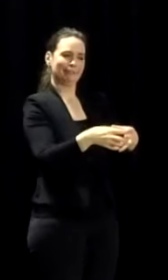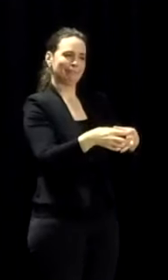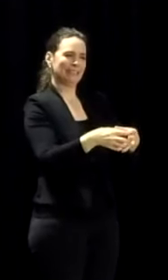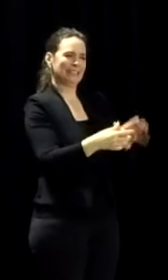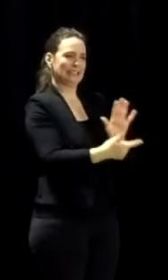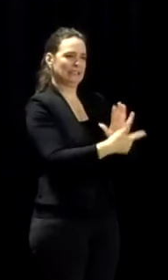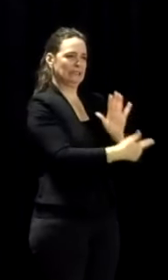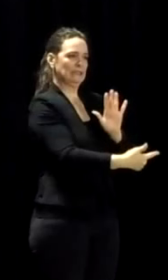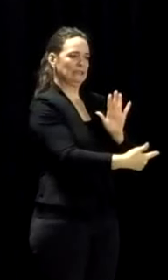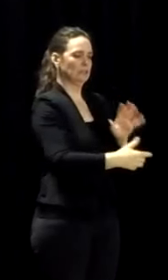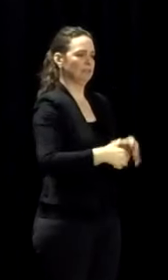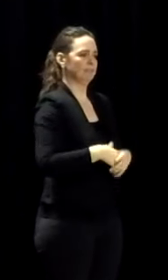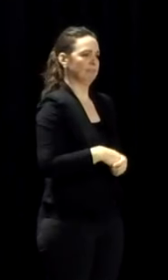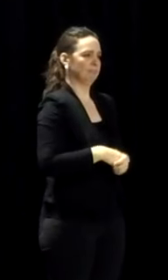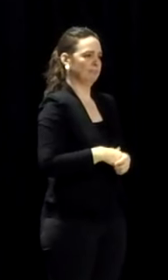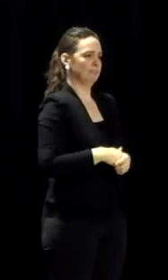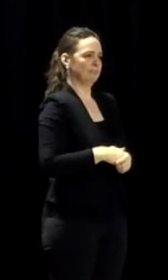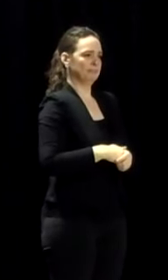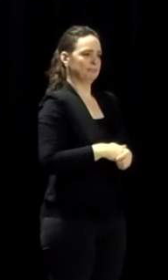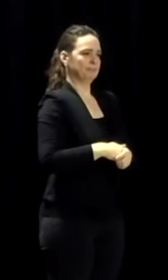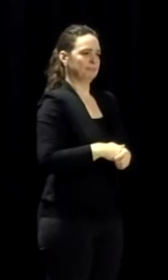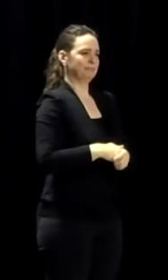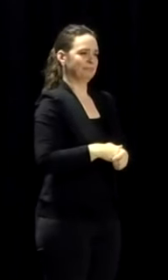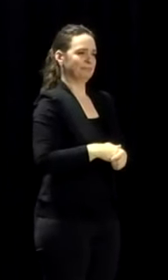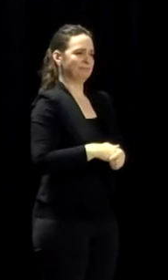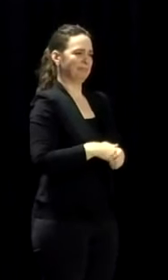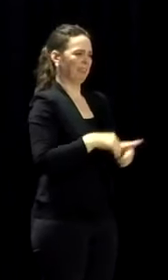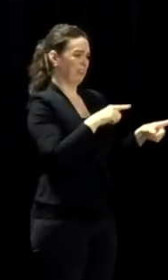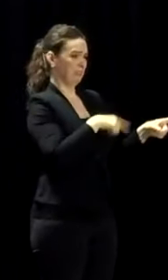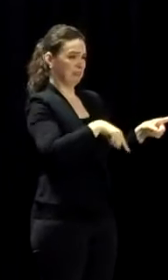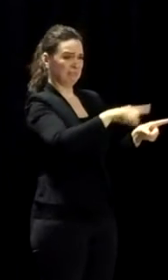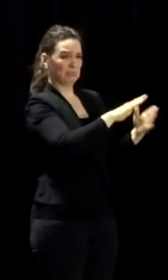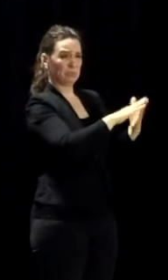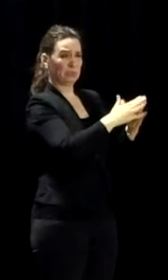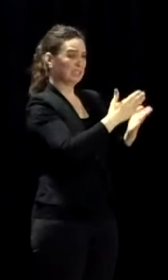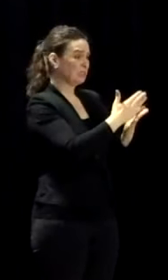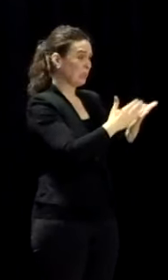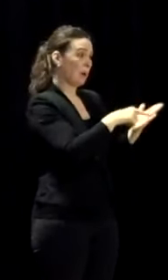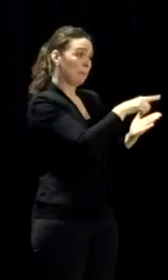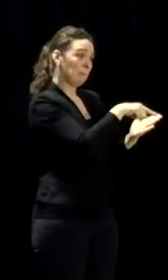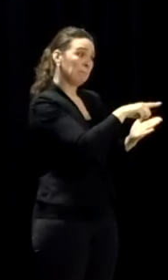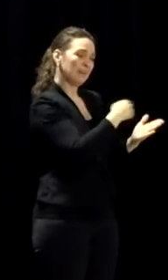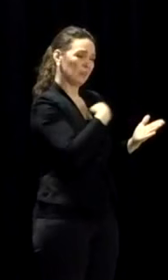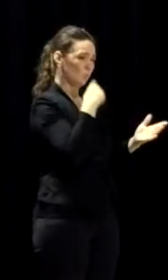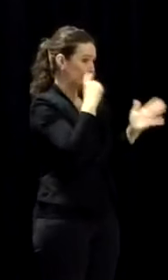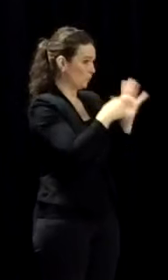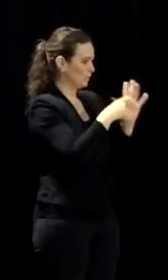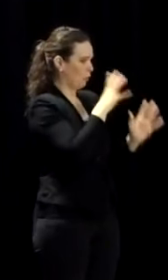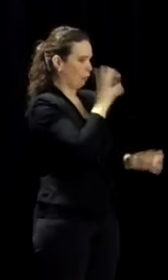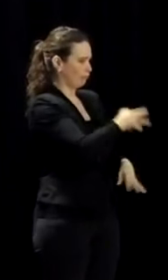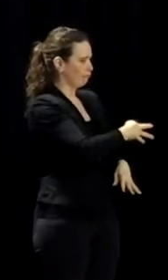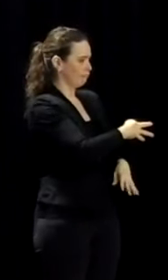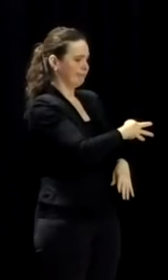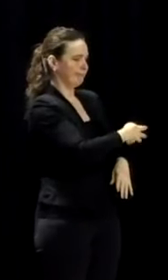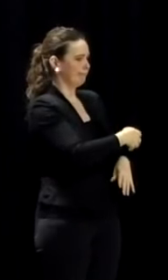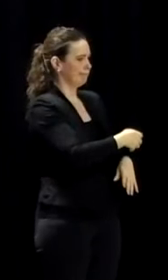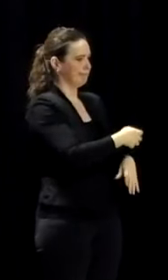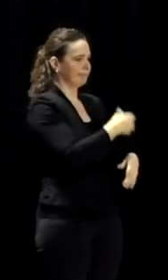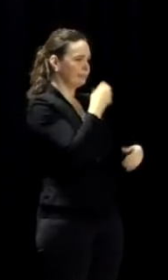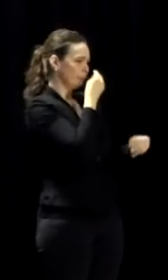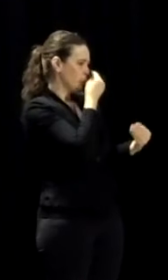they don't need to follow the rules or just don't care to follow the rules. And so our response is we will respond to each and